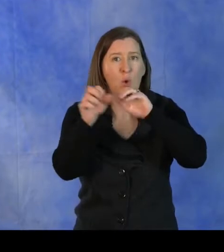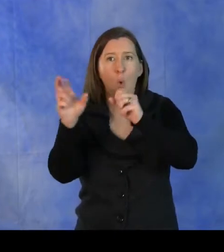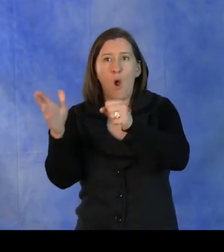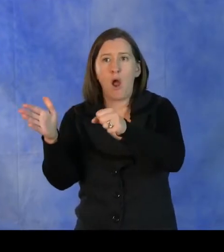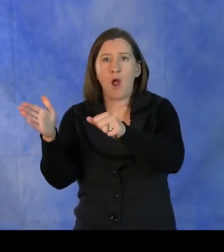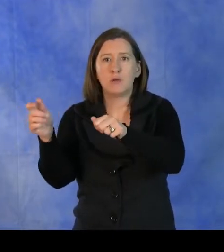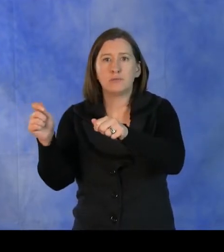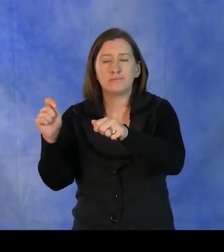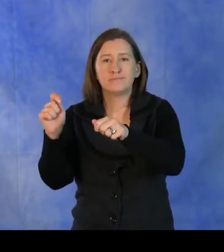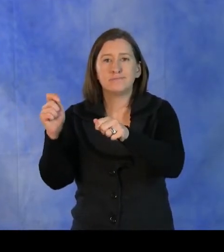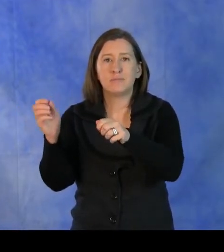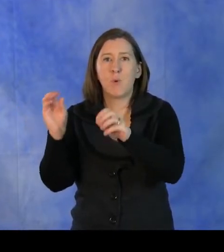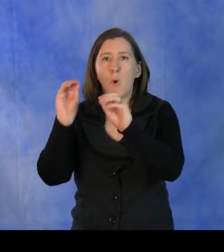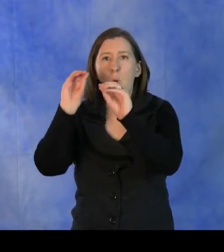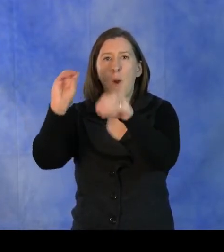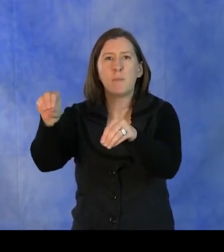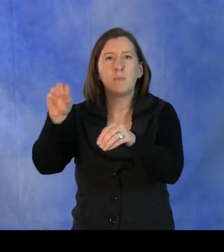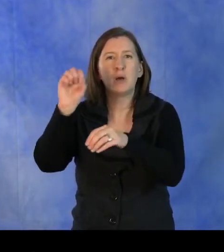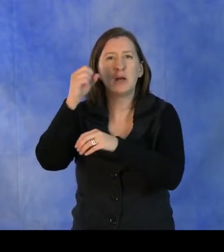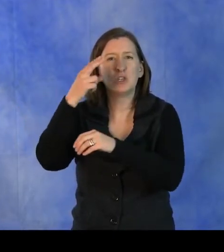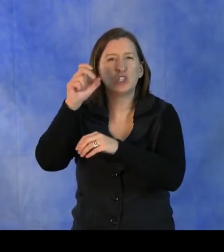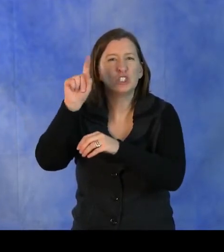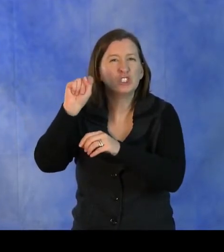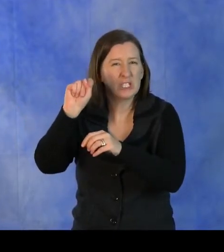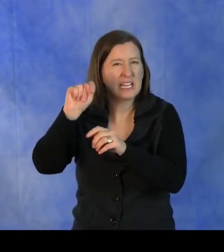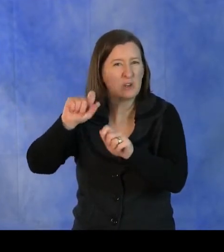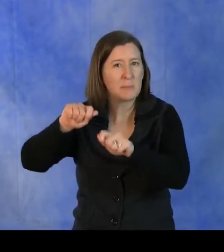You might need to hide or